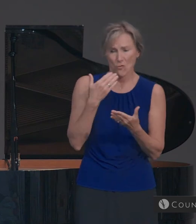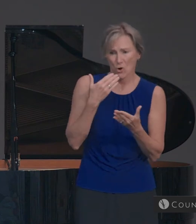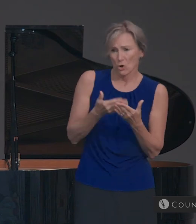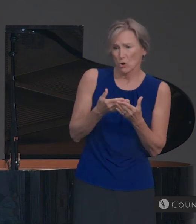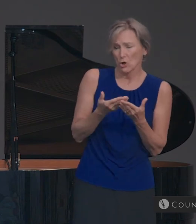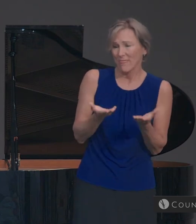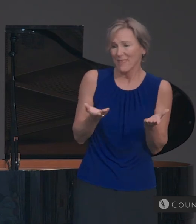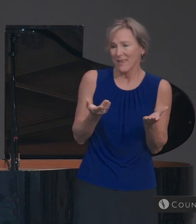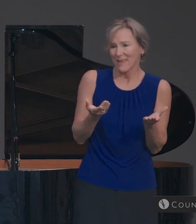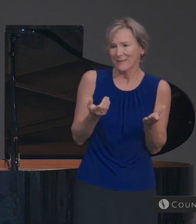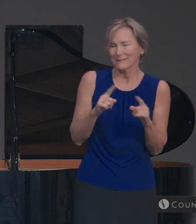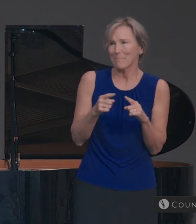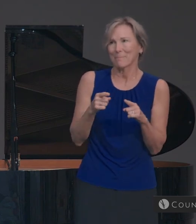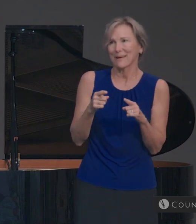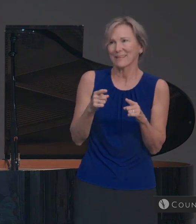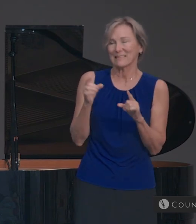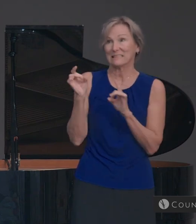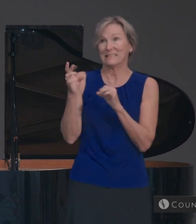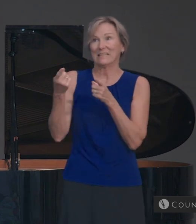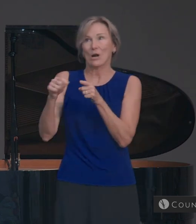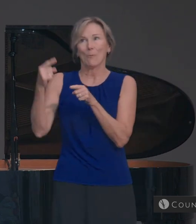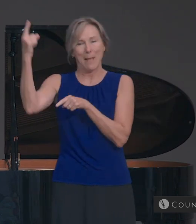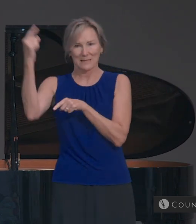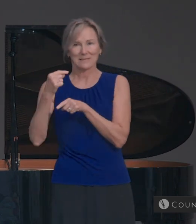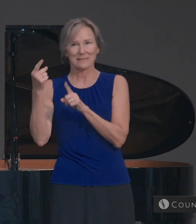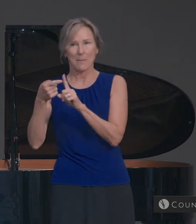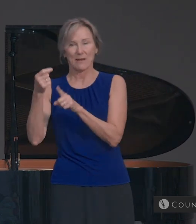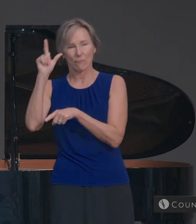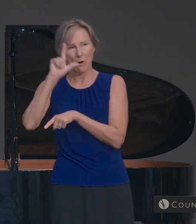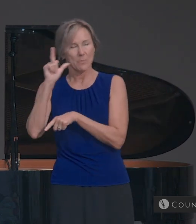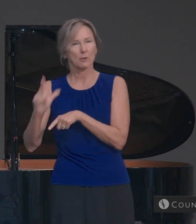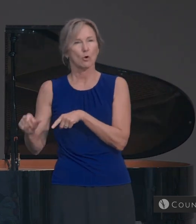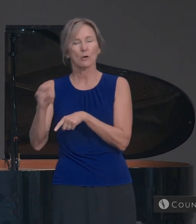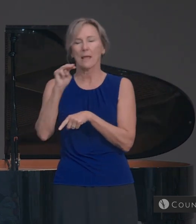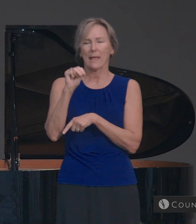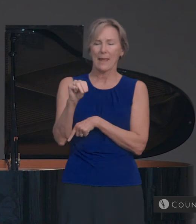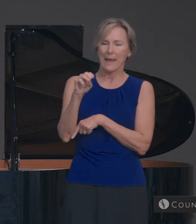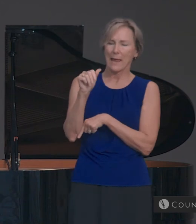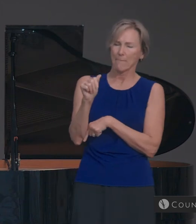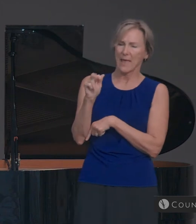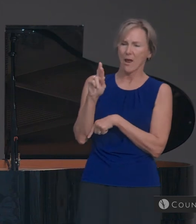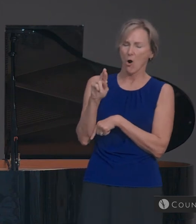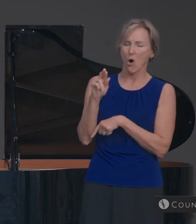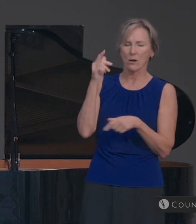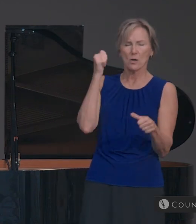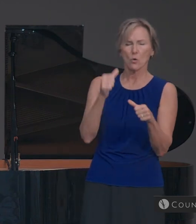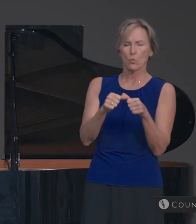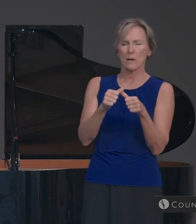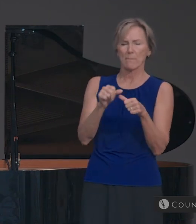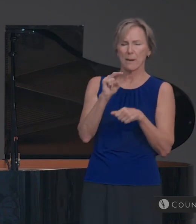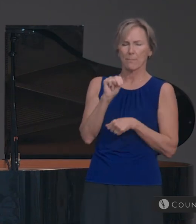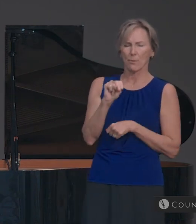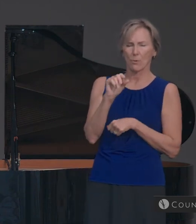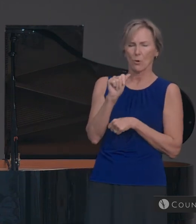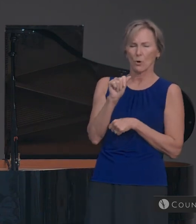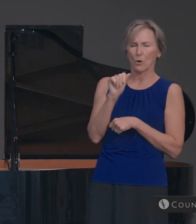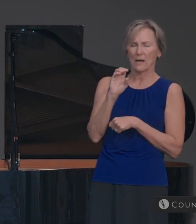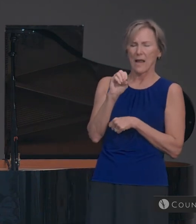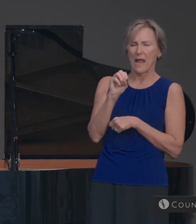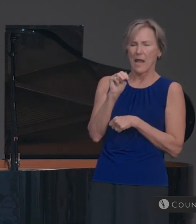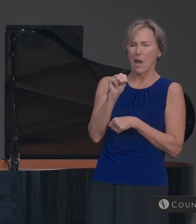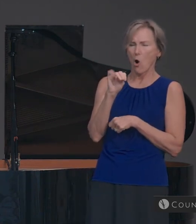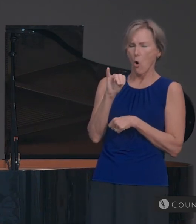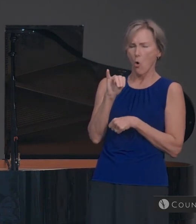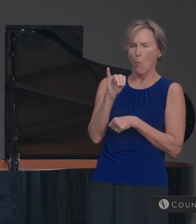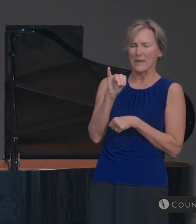down from the Lord. You should see something, M-A-R. You remember when Naomi suffers as much as she changed her